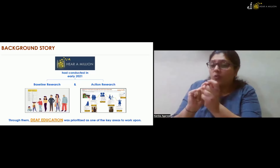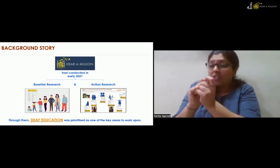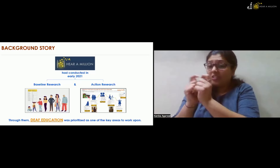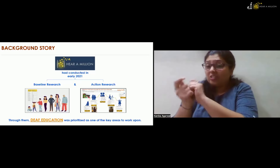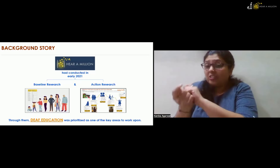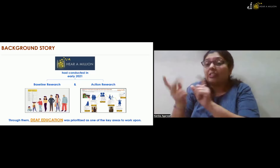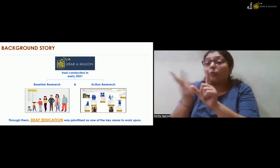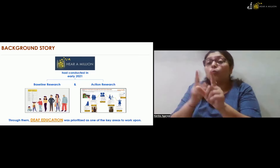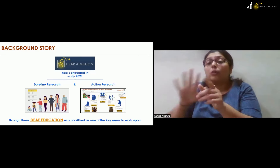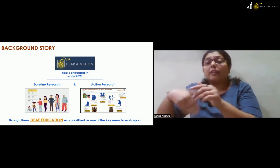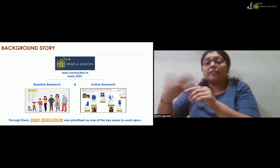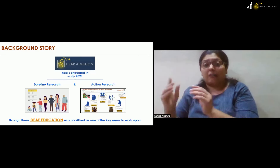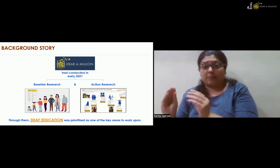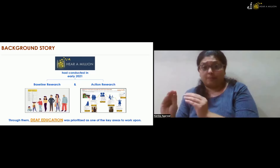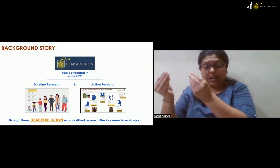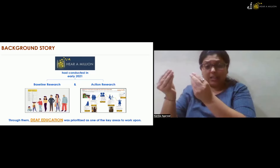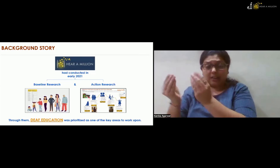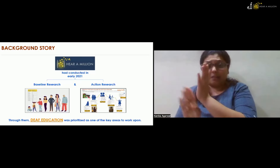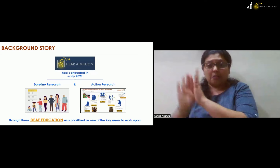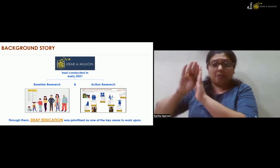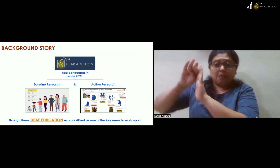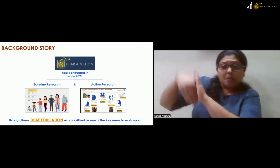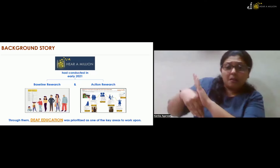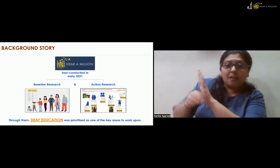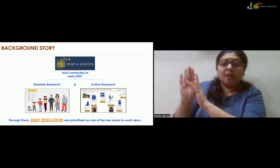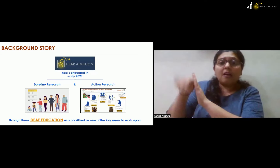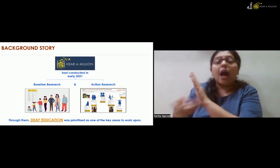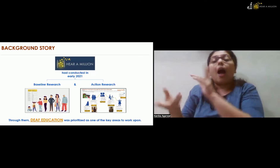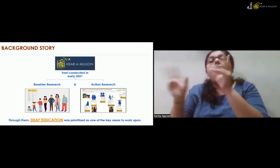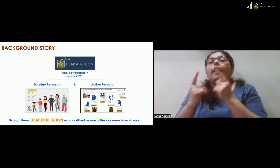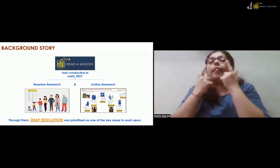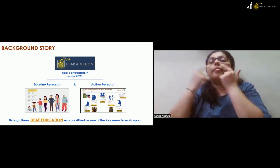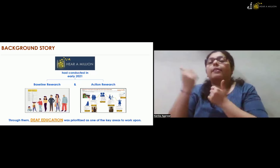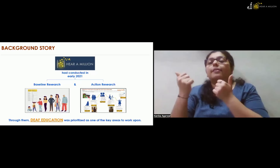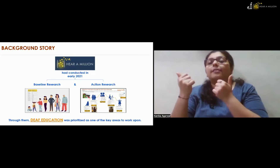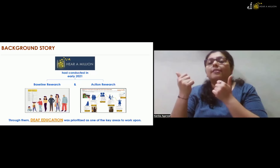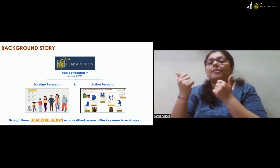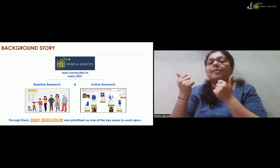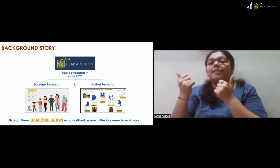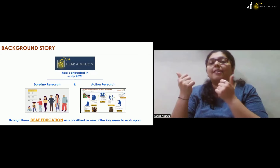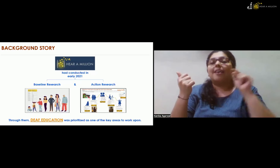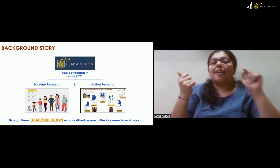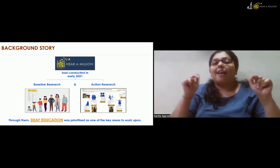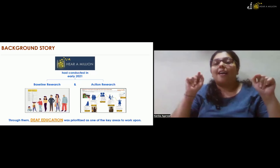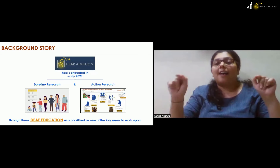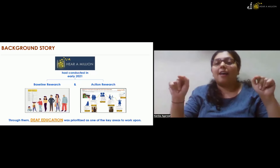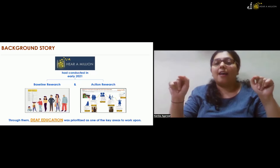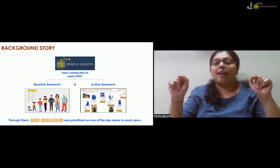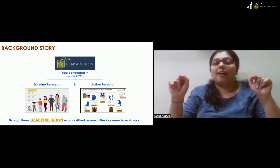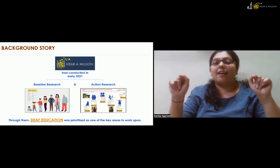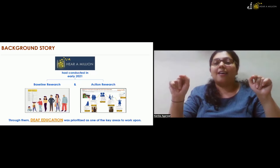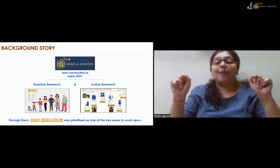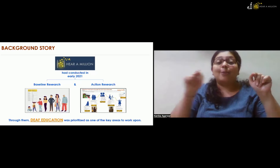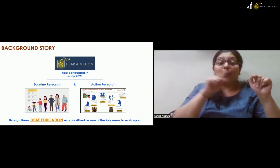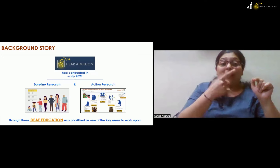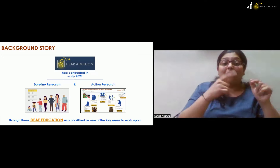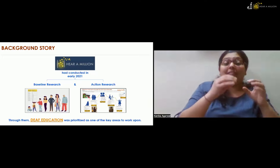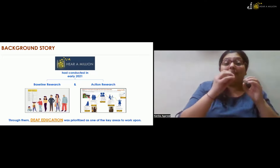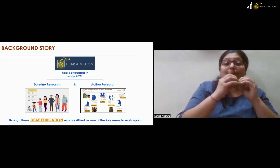And with all the work we are doing, with every year, we make changes to the our, of course, the baseline